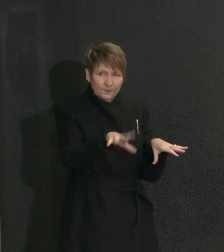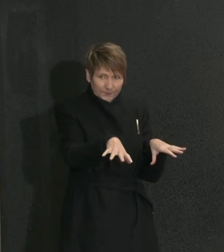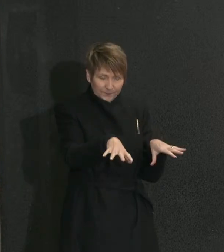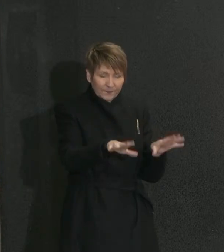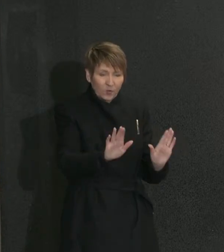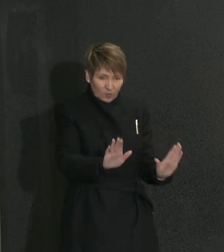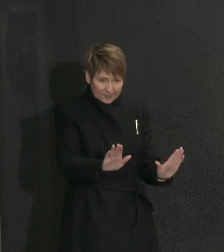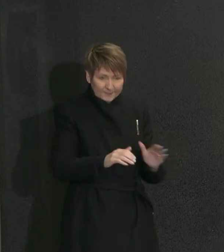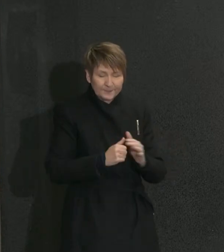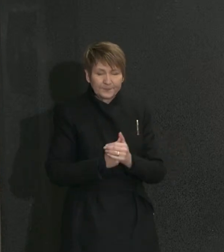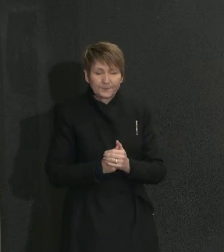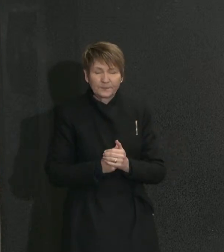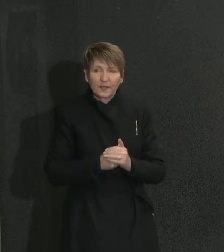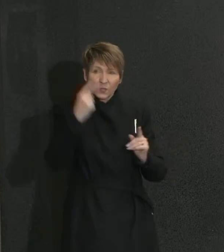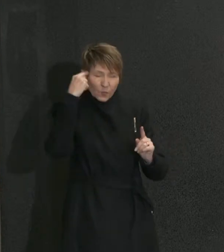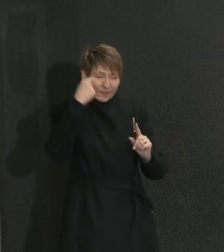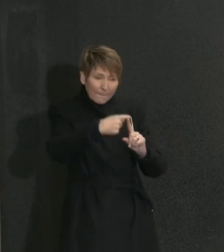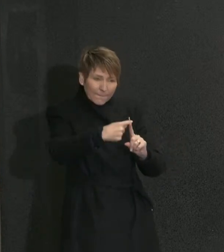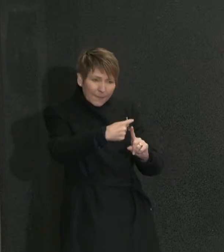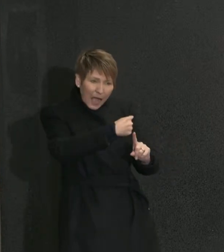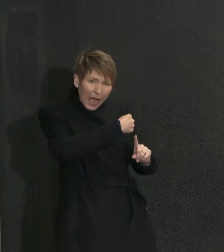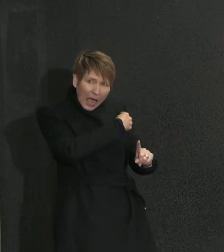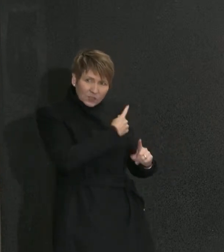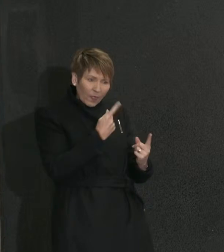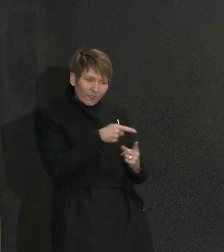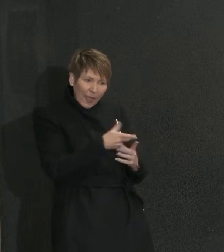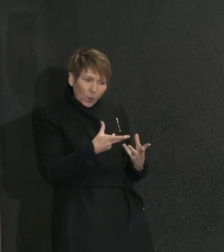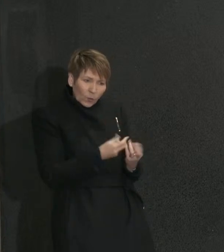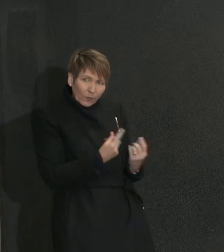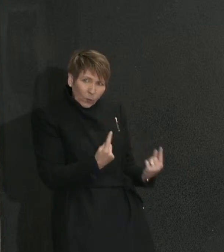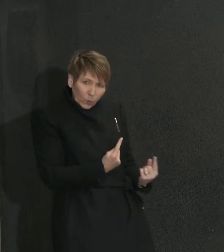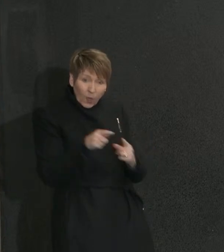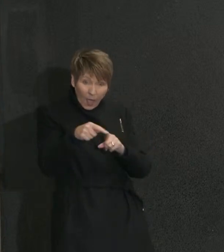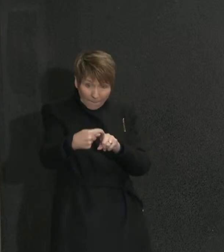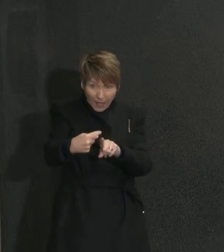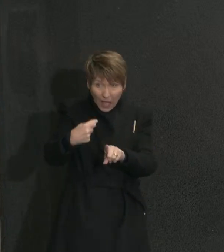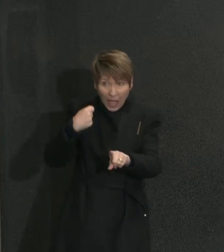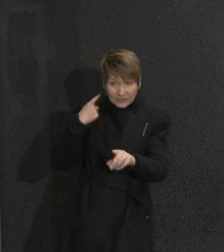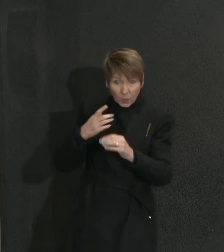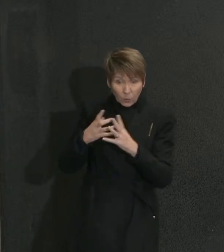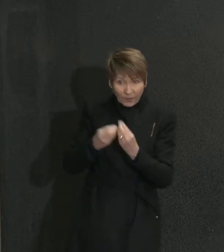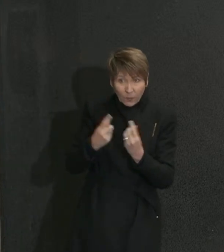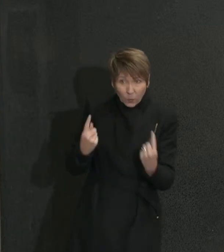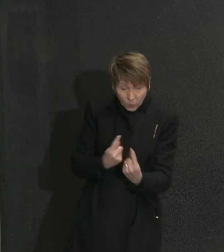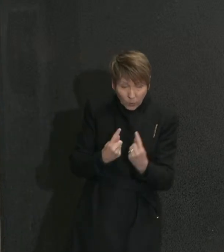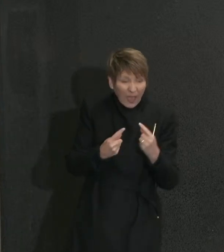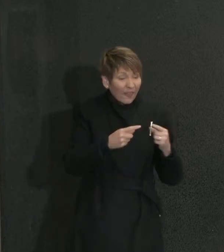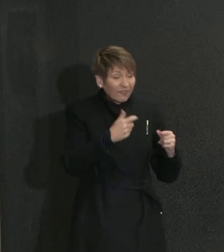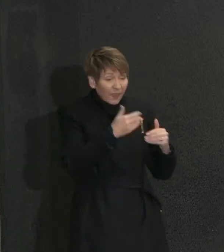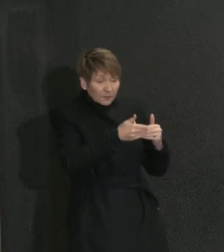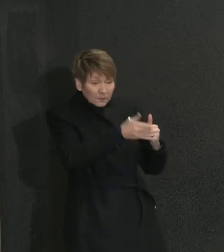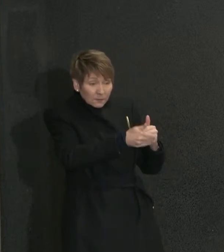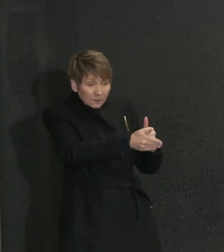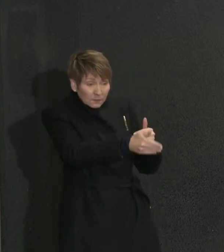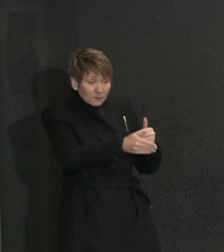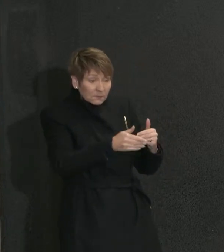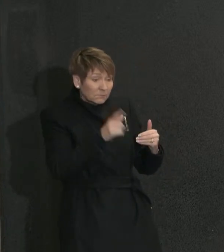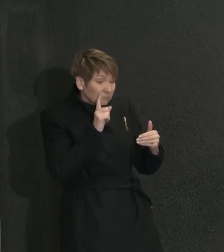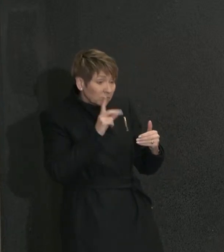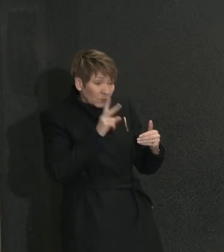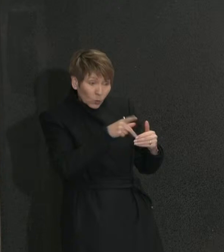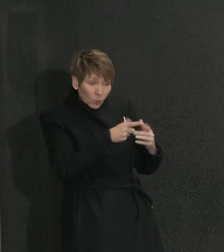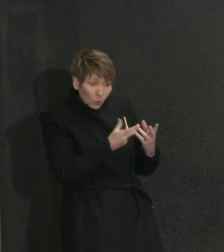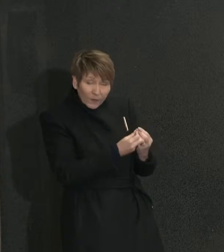downstream. So, if I look at the 4 new cases today in the Maribyrnong cluster, we think there is potential that